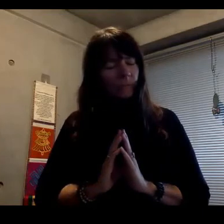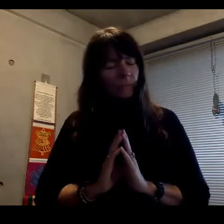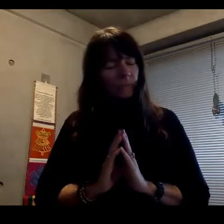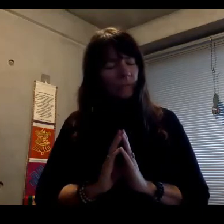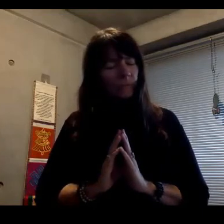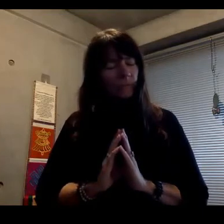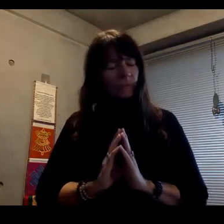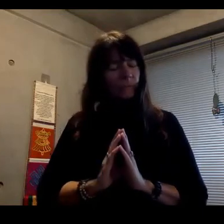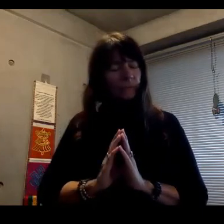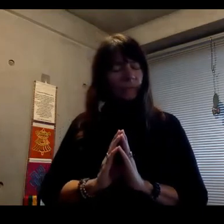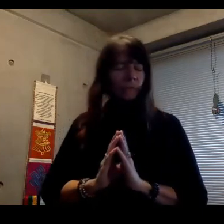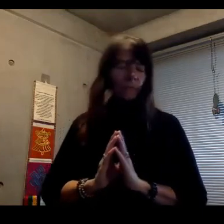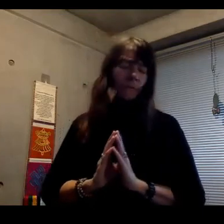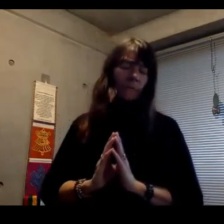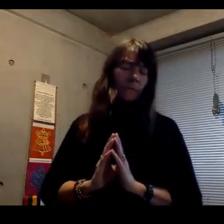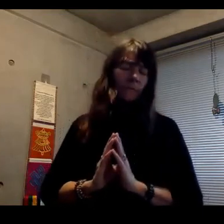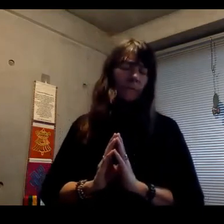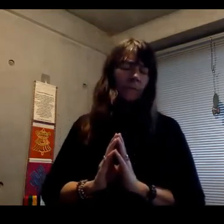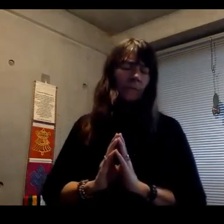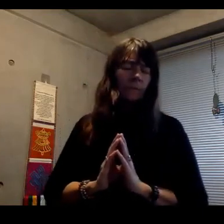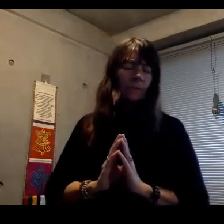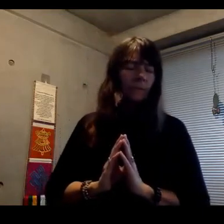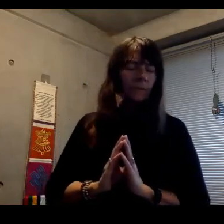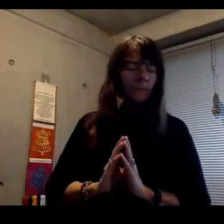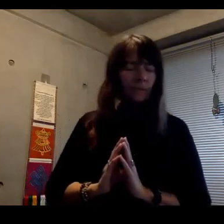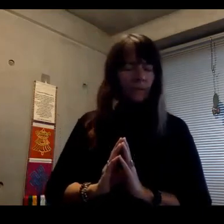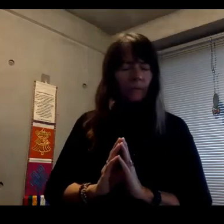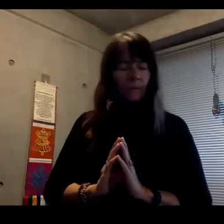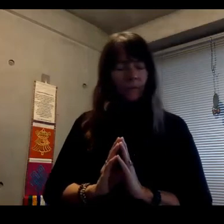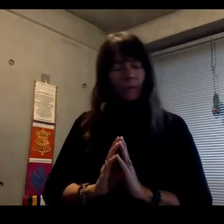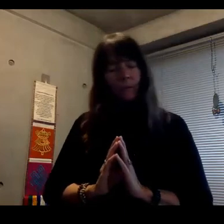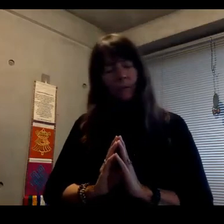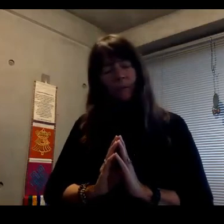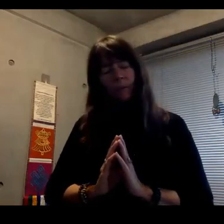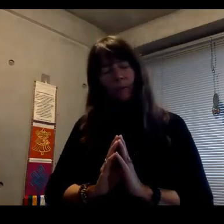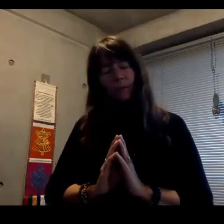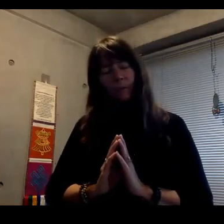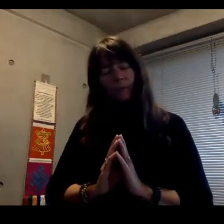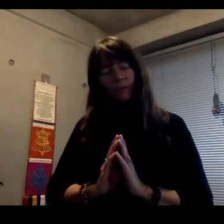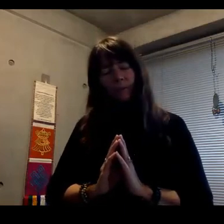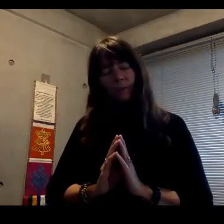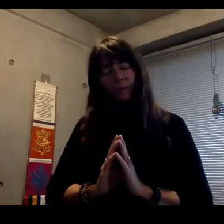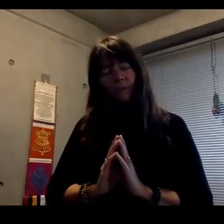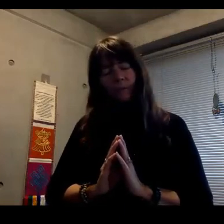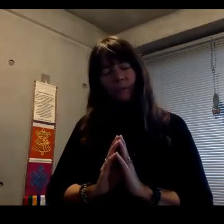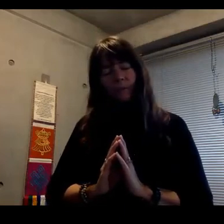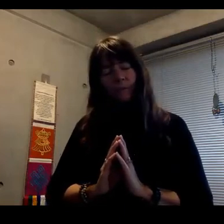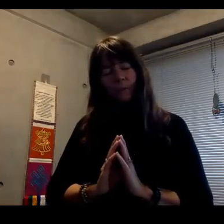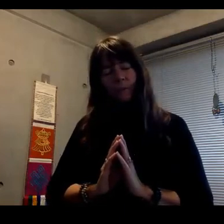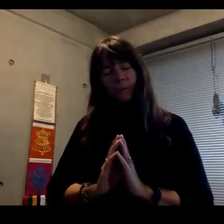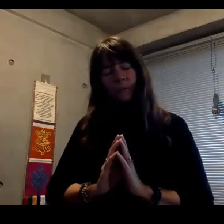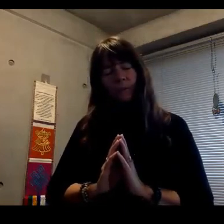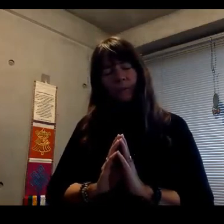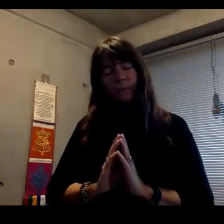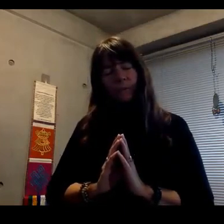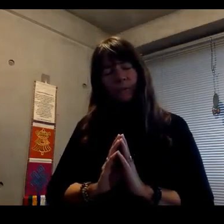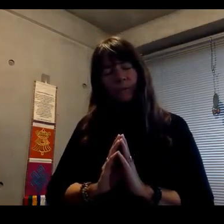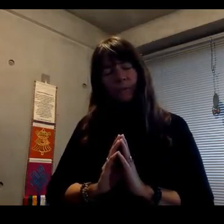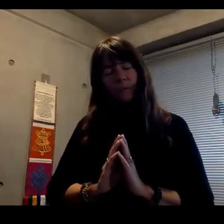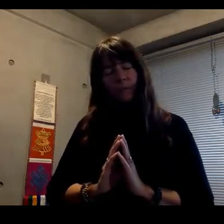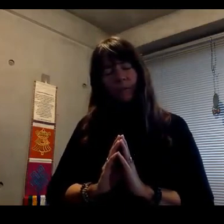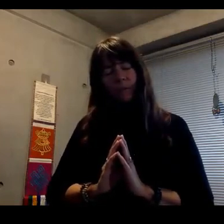it's the concept of another human being and seeing them as your equal, and they being able to work with them much